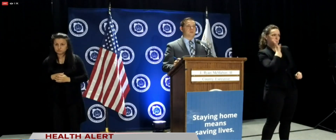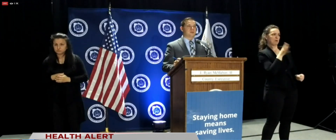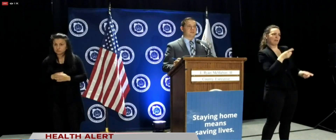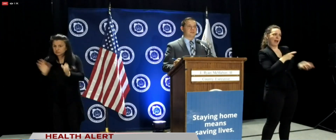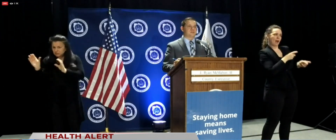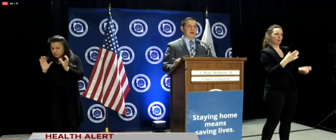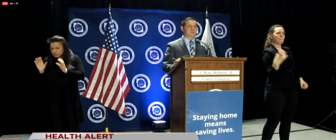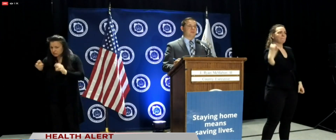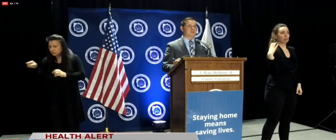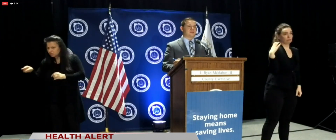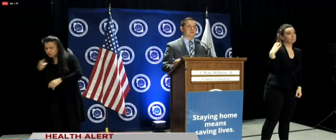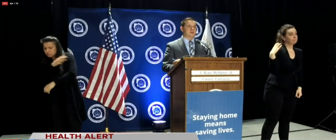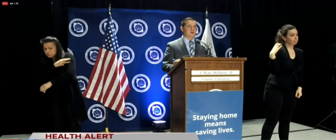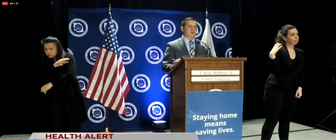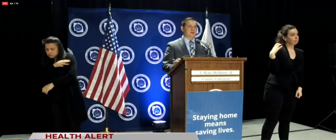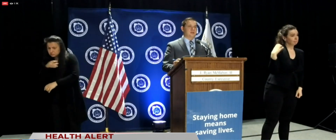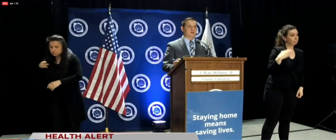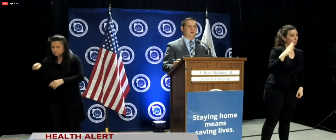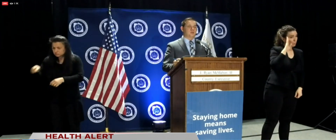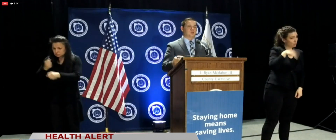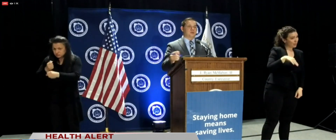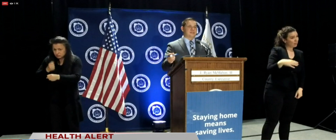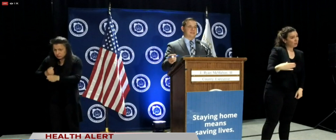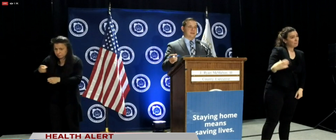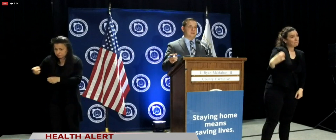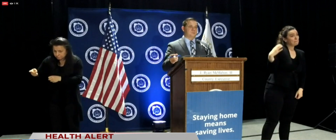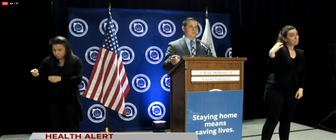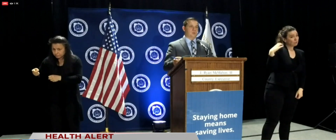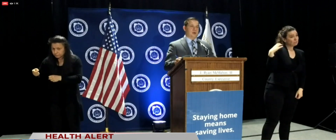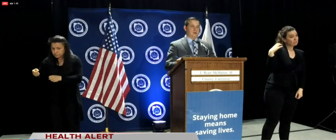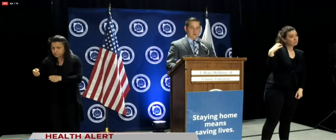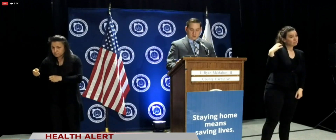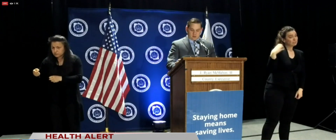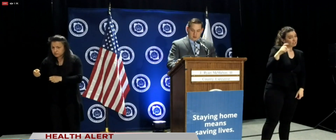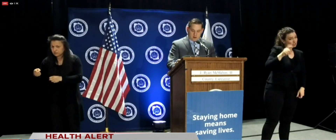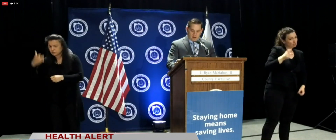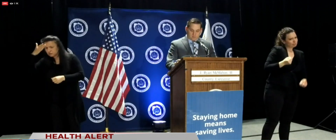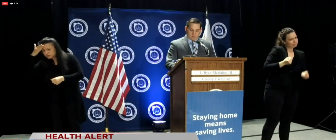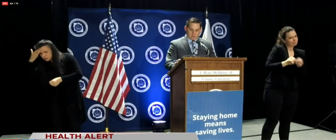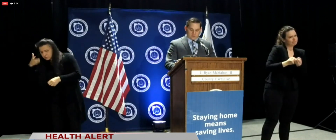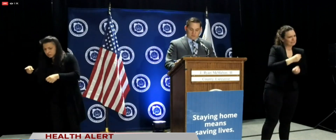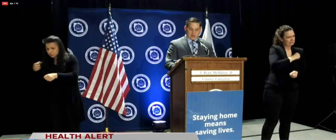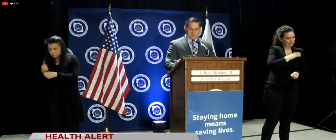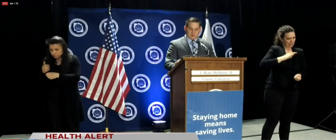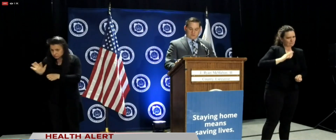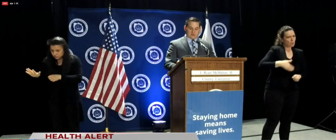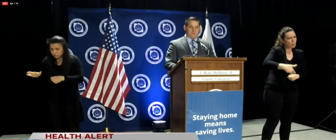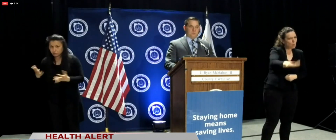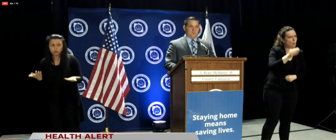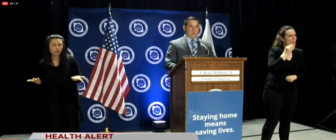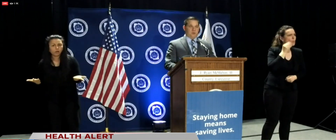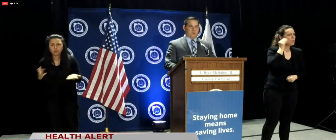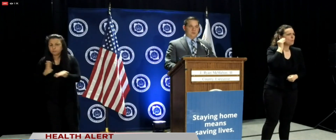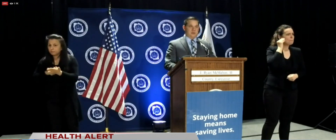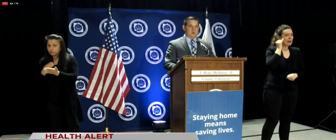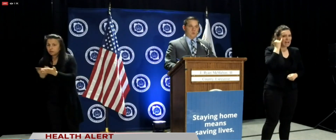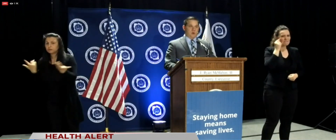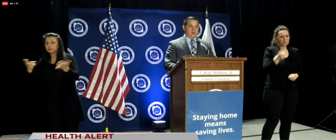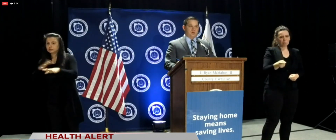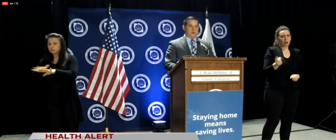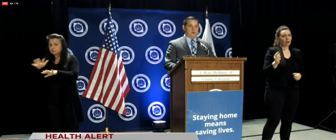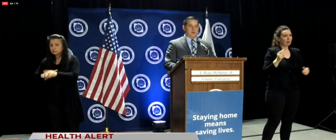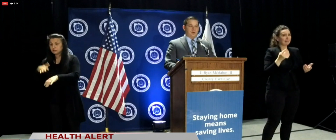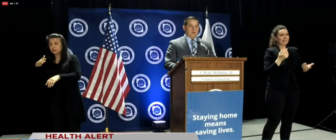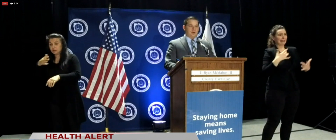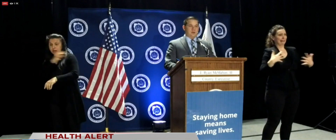place of business is bad business. They're going to get your other employees sick, okay? Sometimes we have sick employees that go to